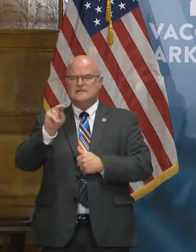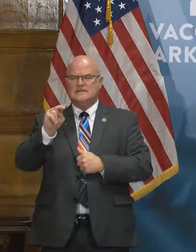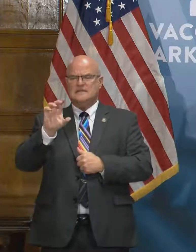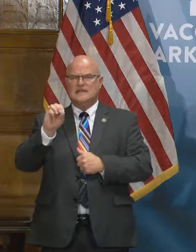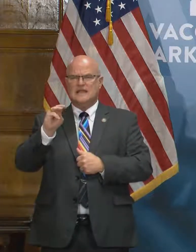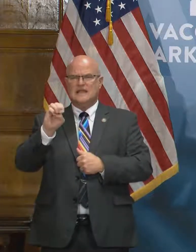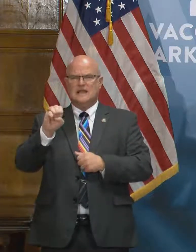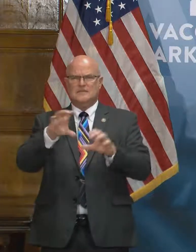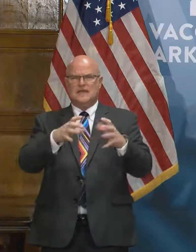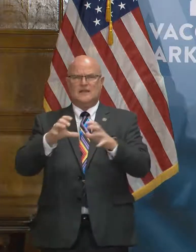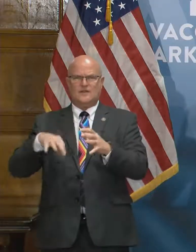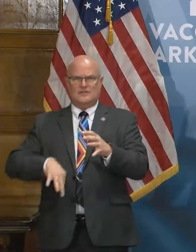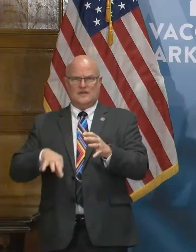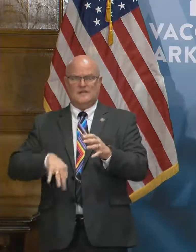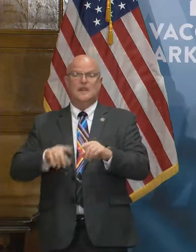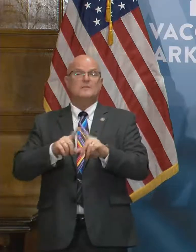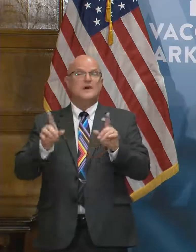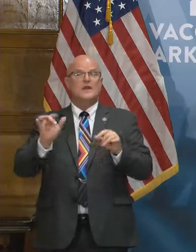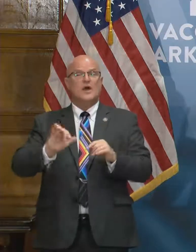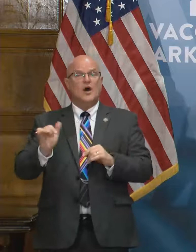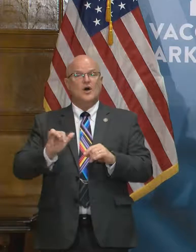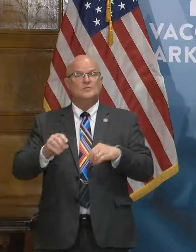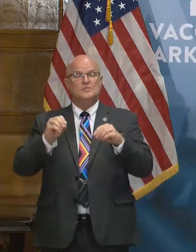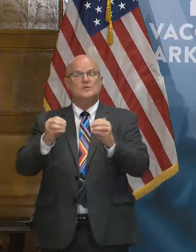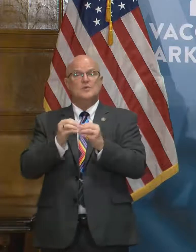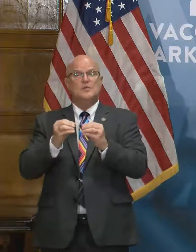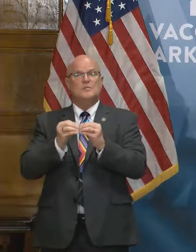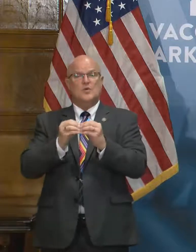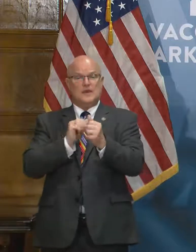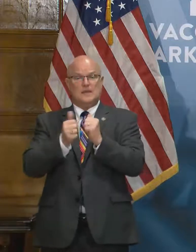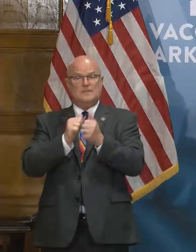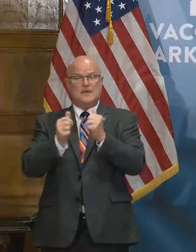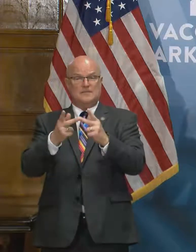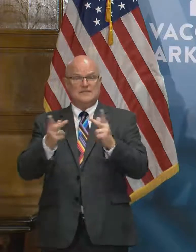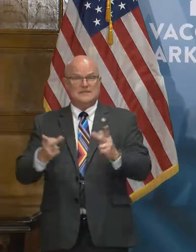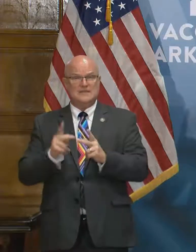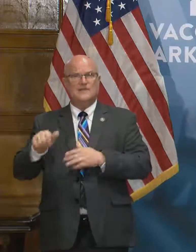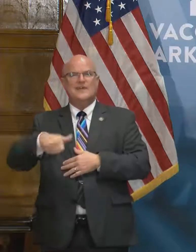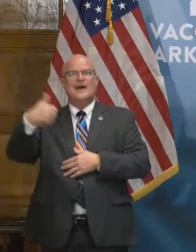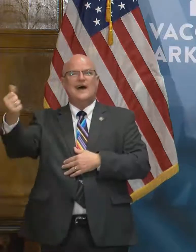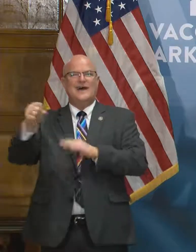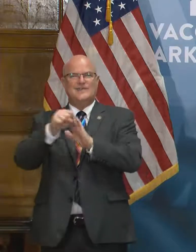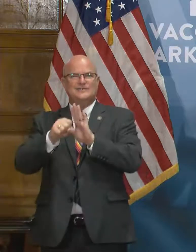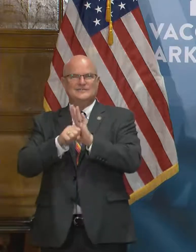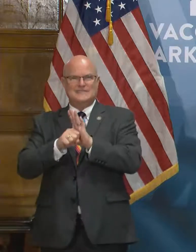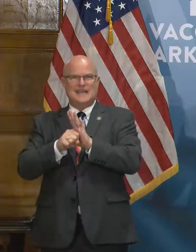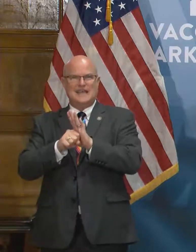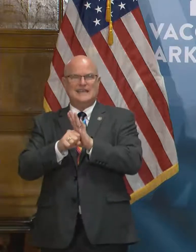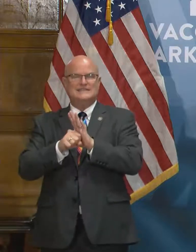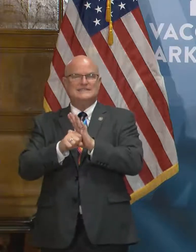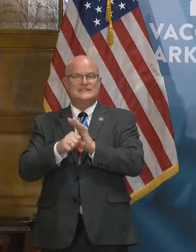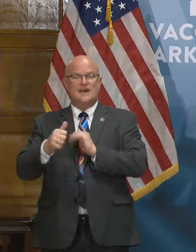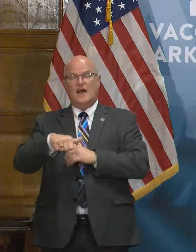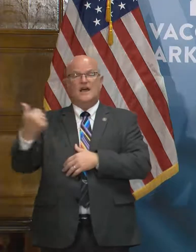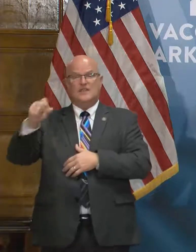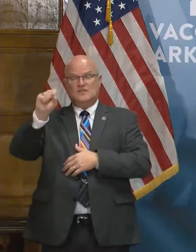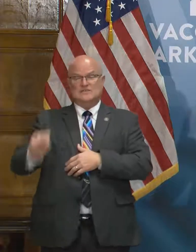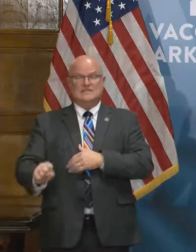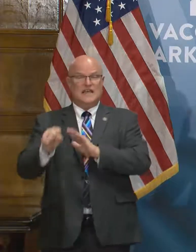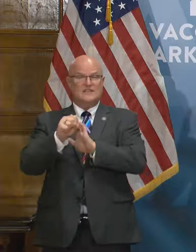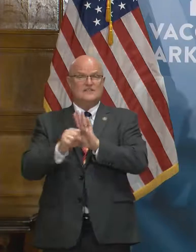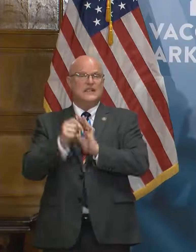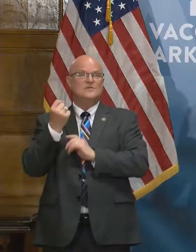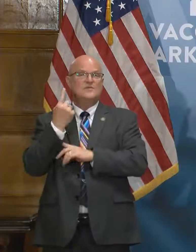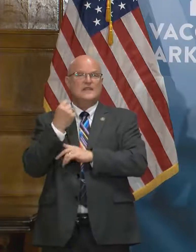get the benefit for this. But it also puts us in a more competitive position with other states. Other southern states realize